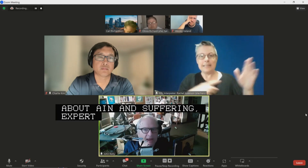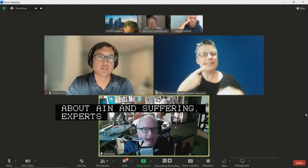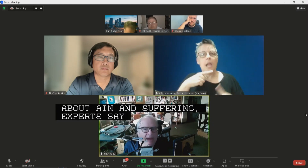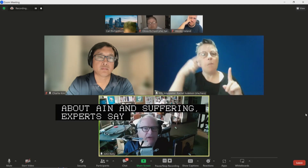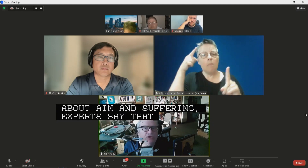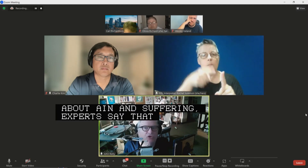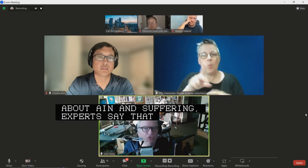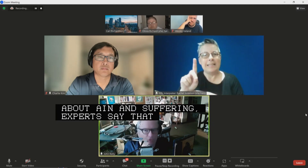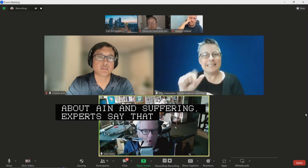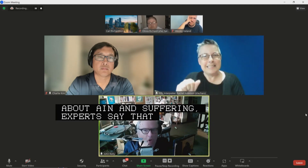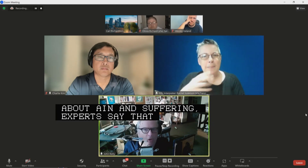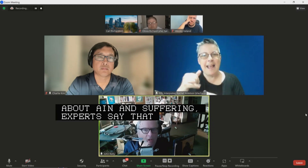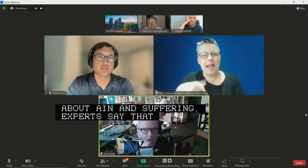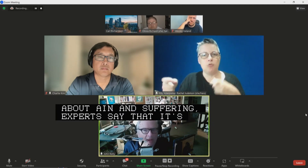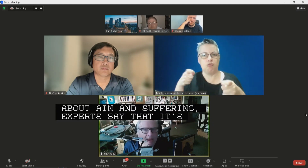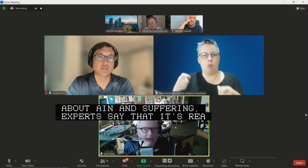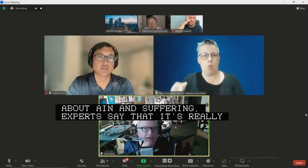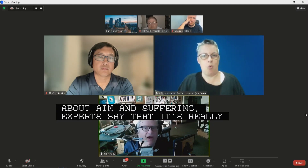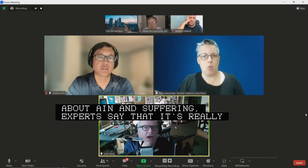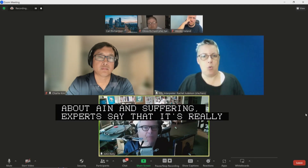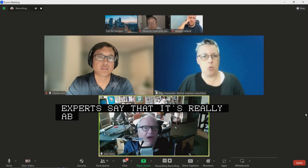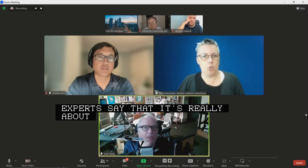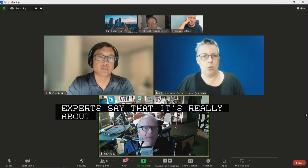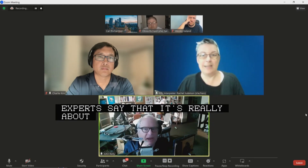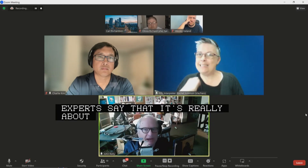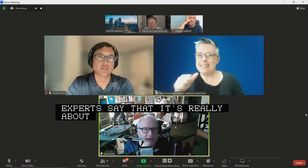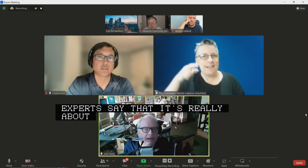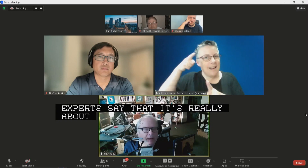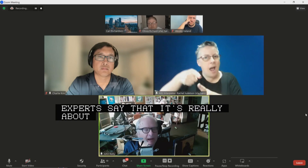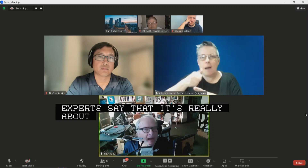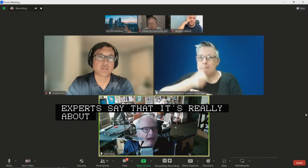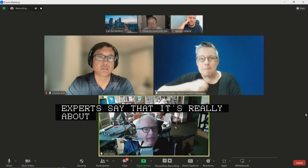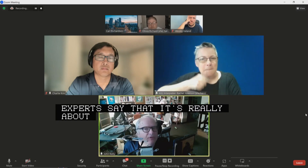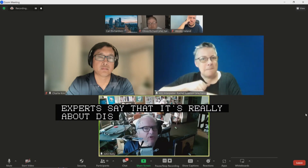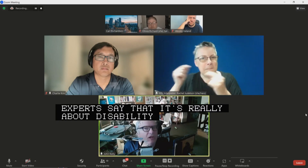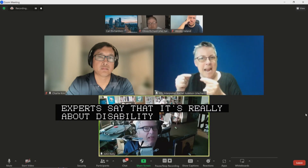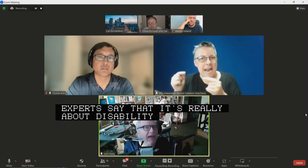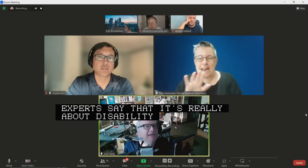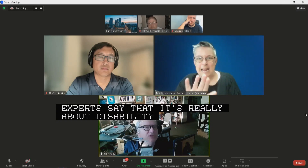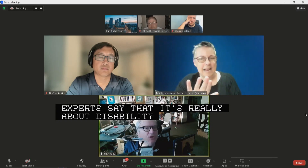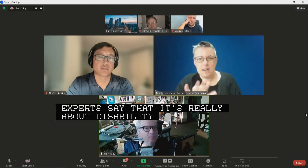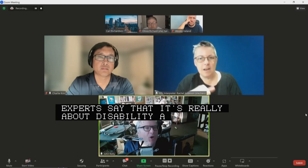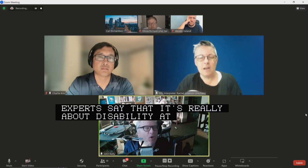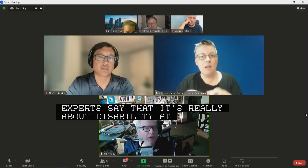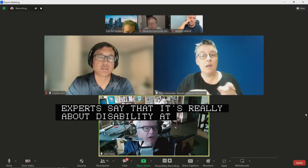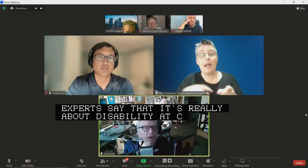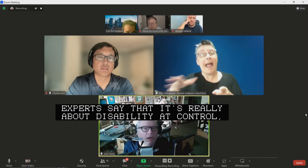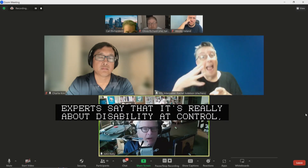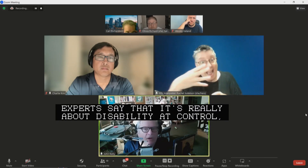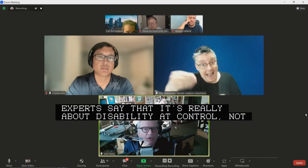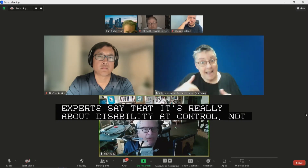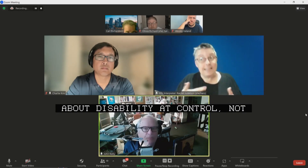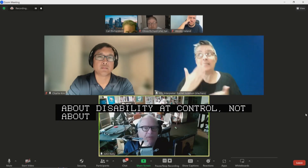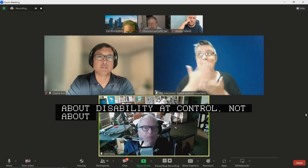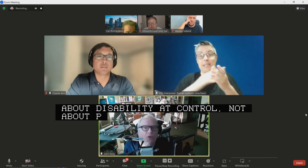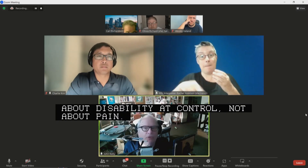disability and control and not about pain. And there's a class component to people who